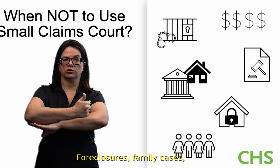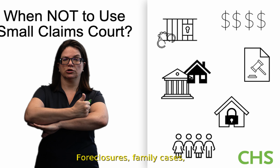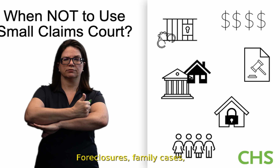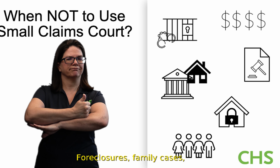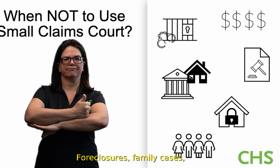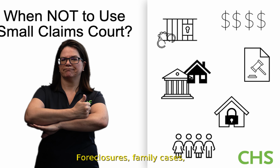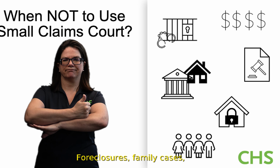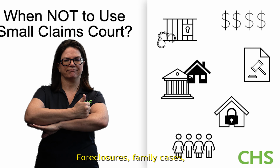foreclosures,